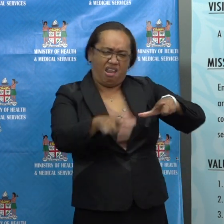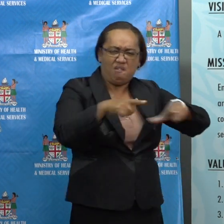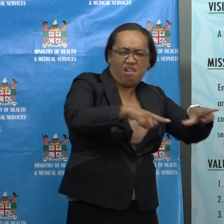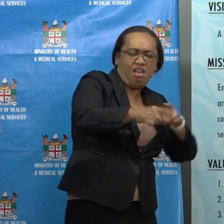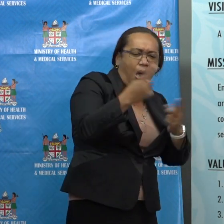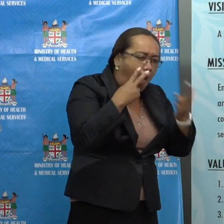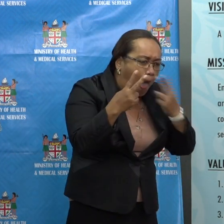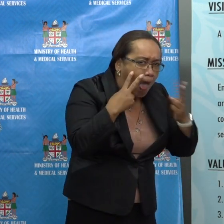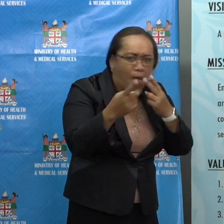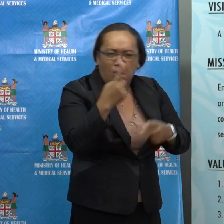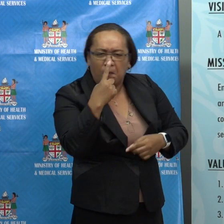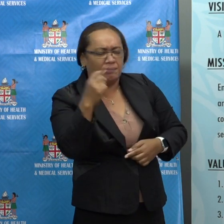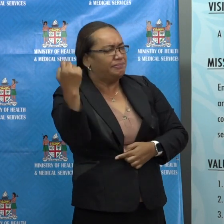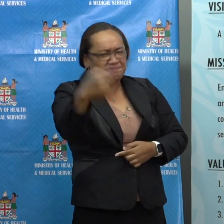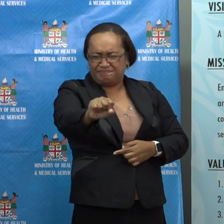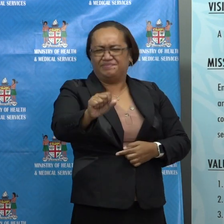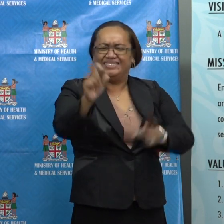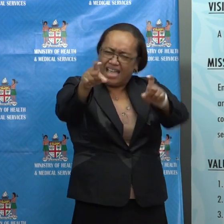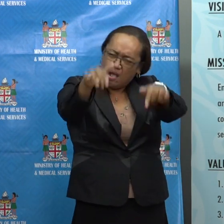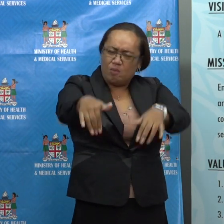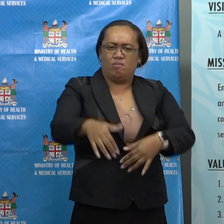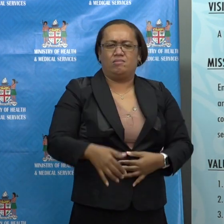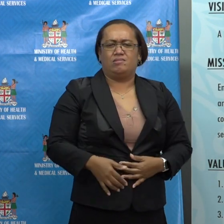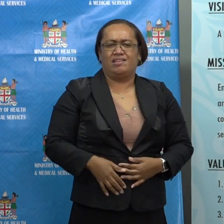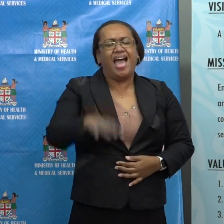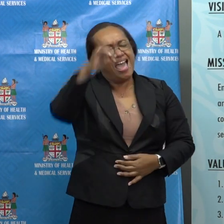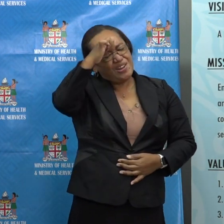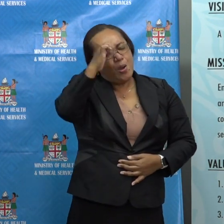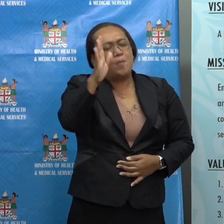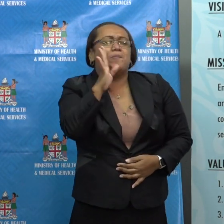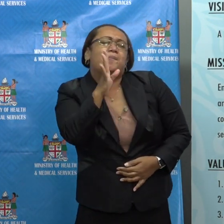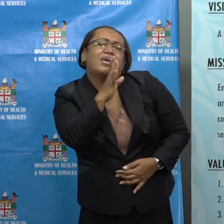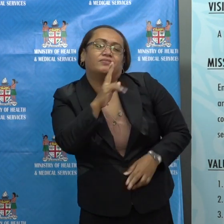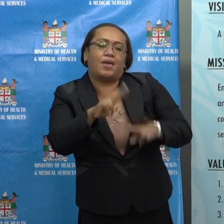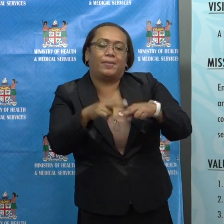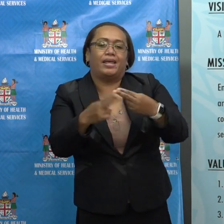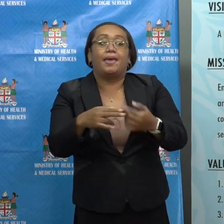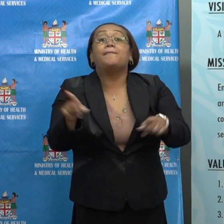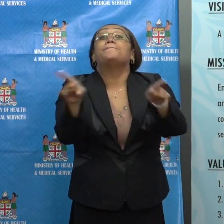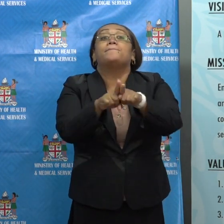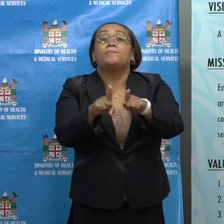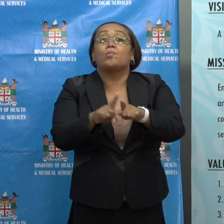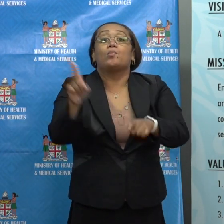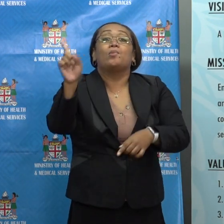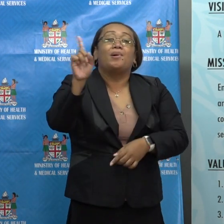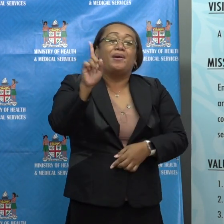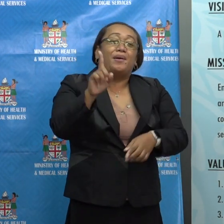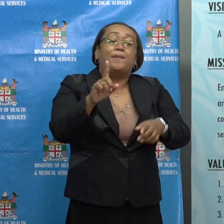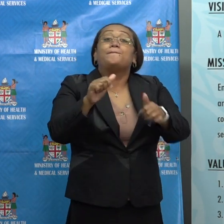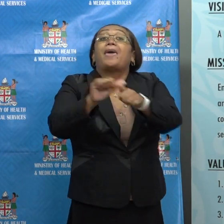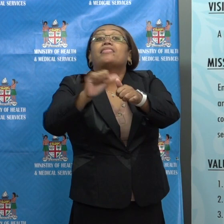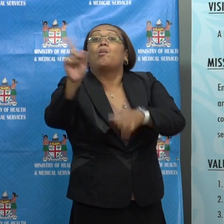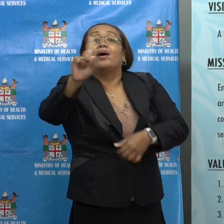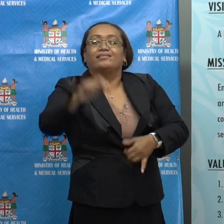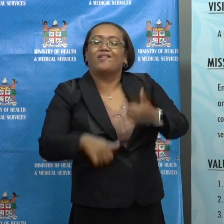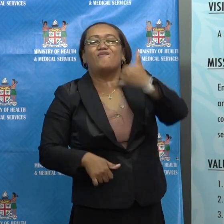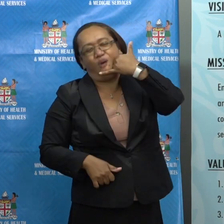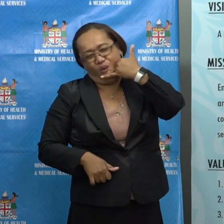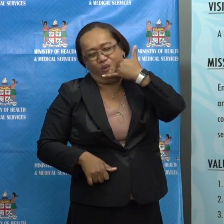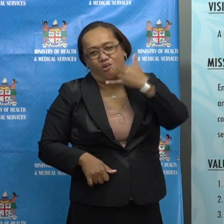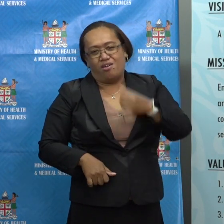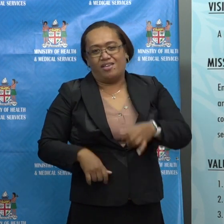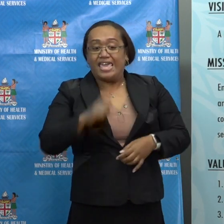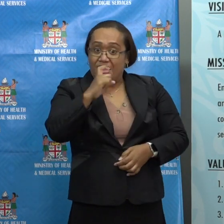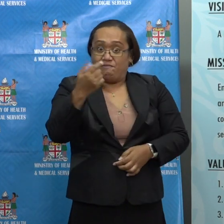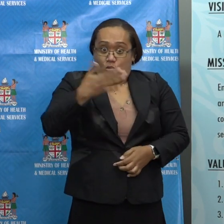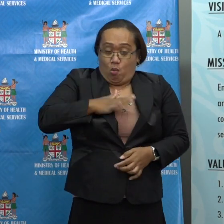households. If you're missing a friend or a loved one, do the safe thing and call them on the phone. If you need to walk around or exercise,